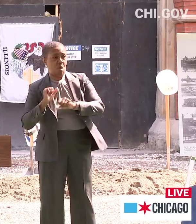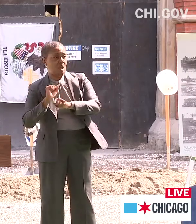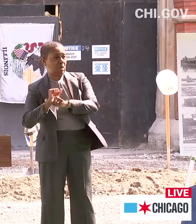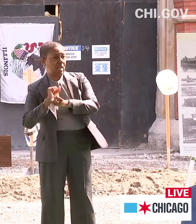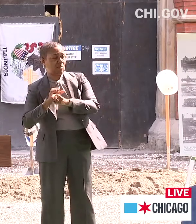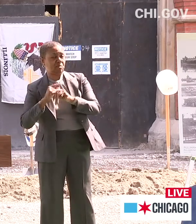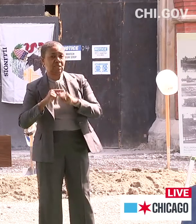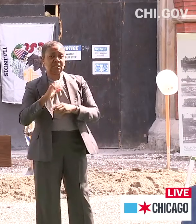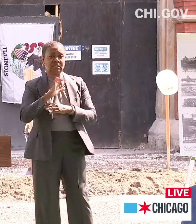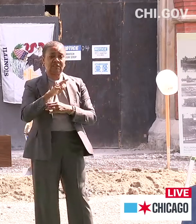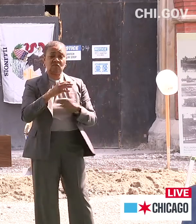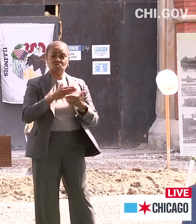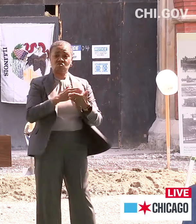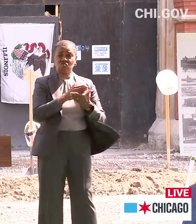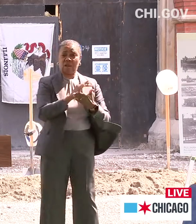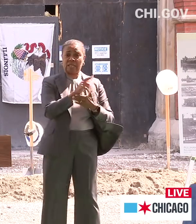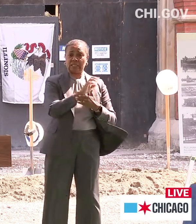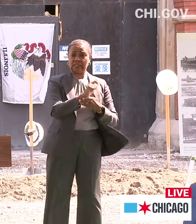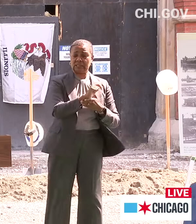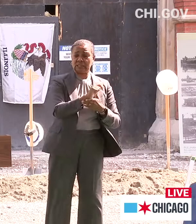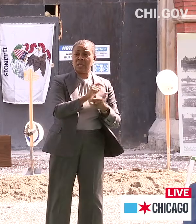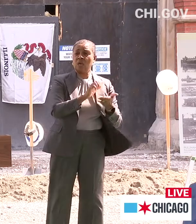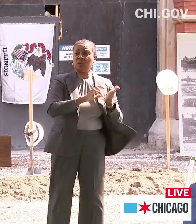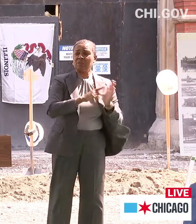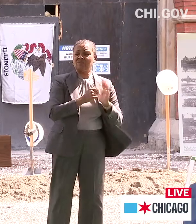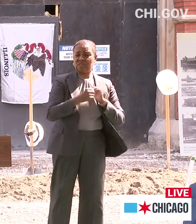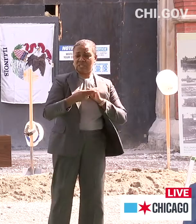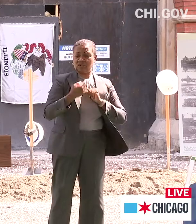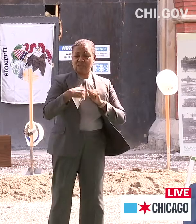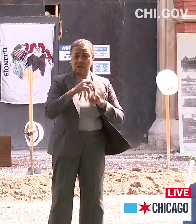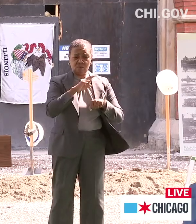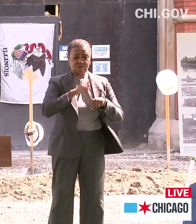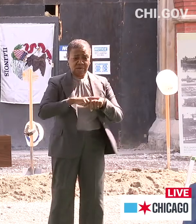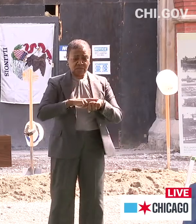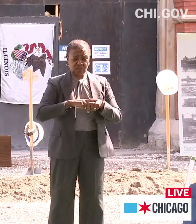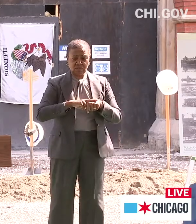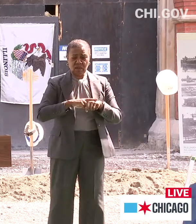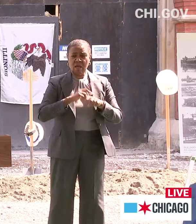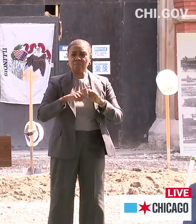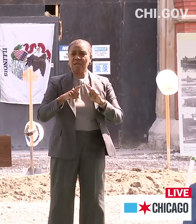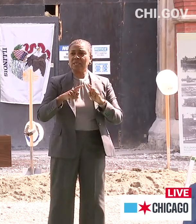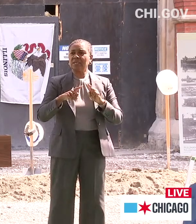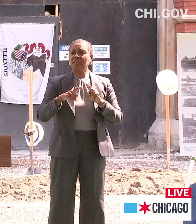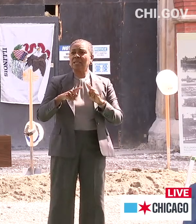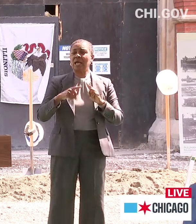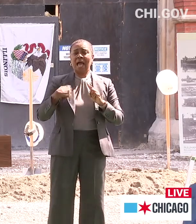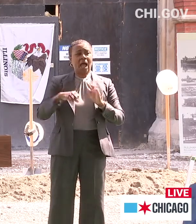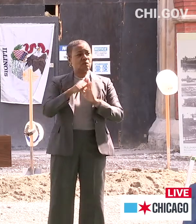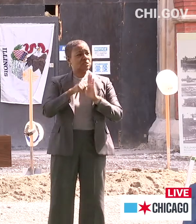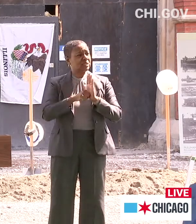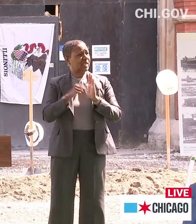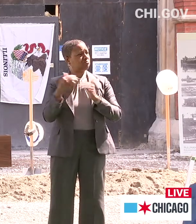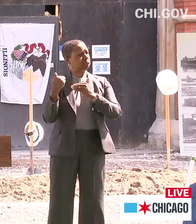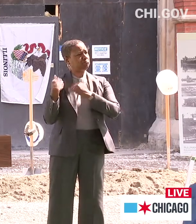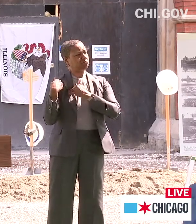civil rights and what it meant to the history of our nation, but the role the state of Illinois